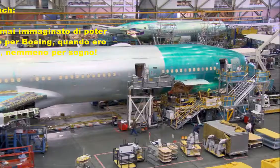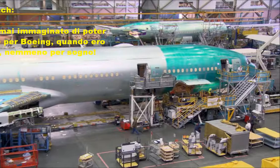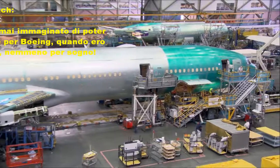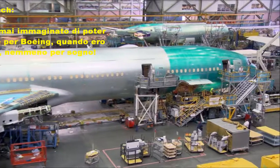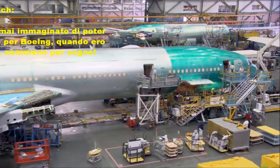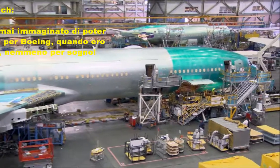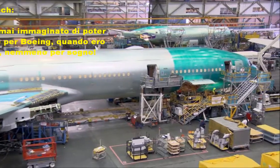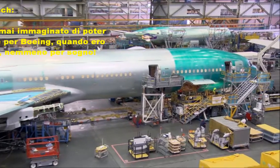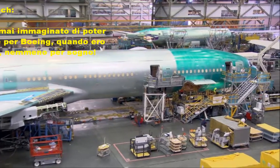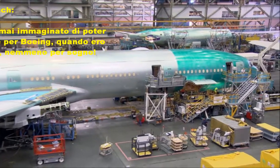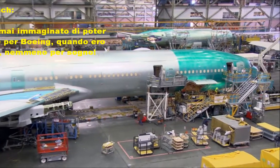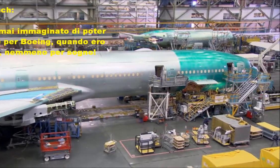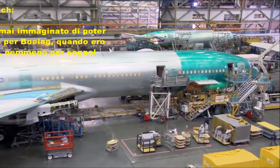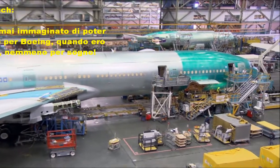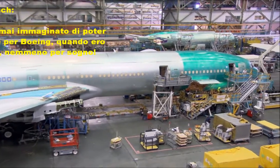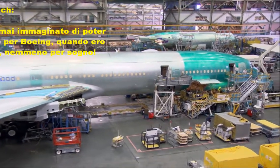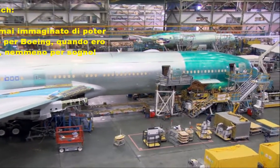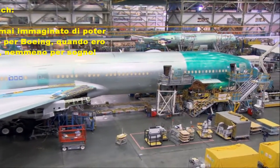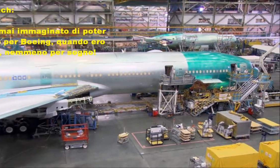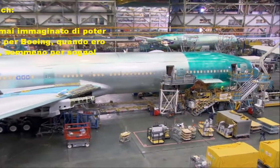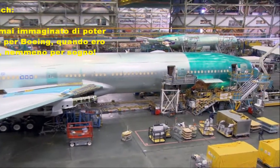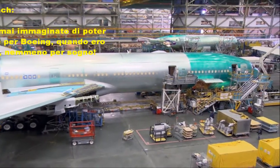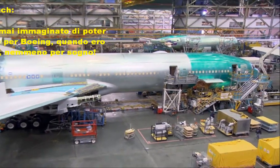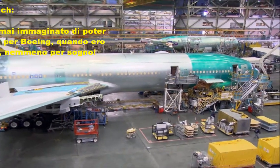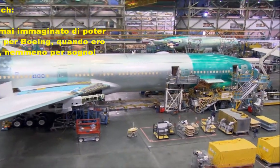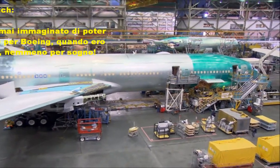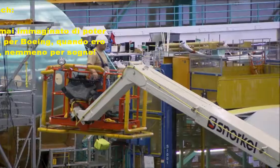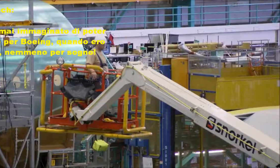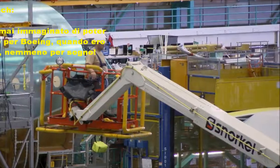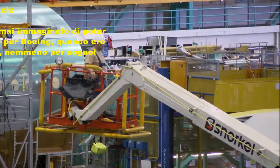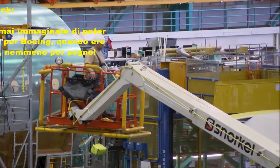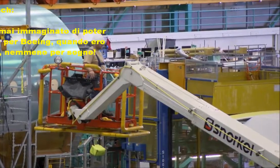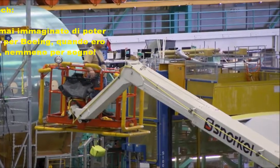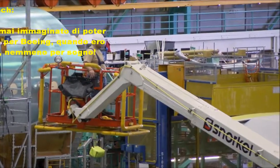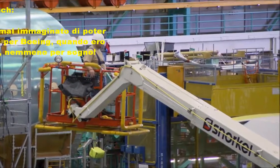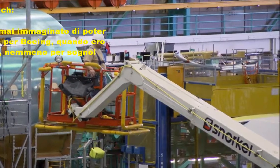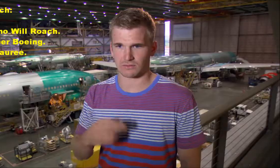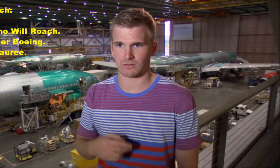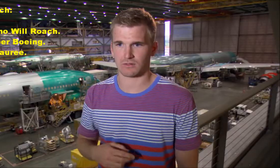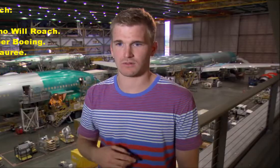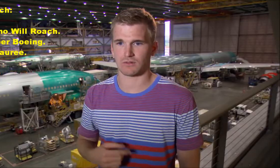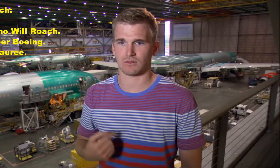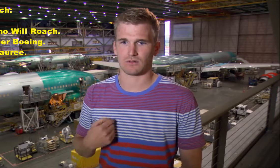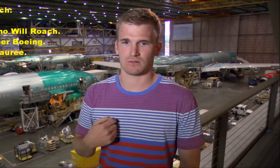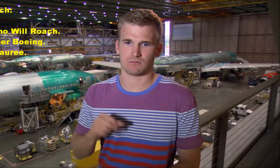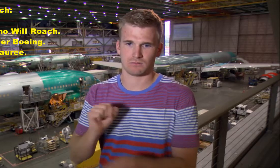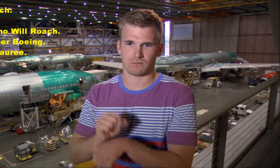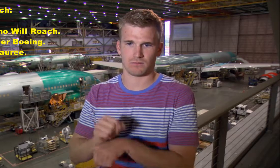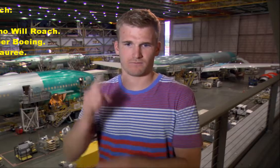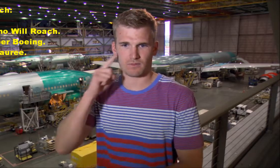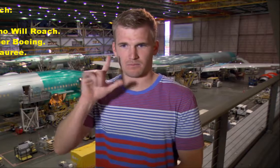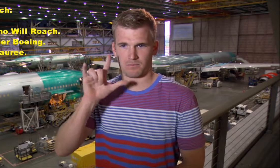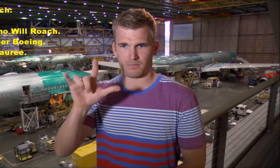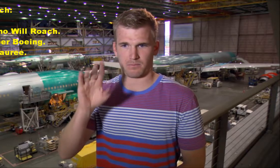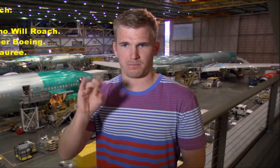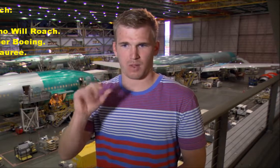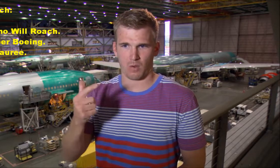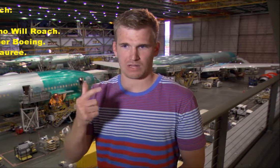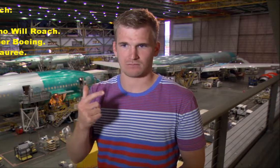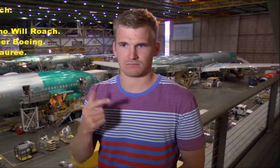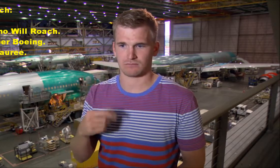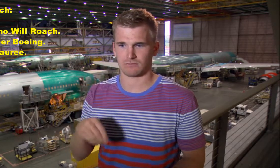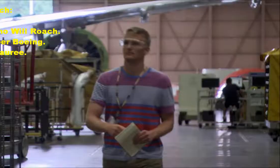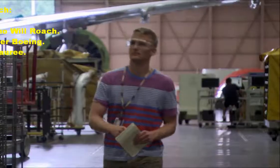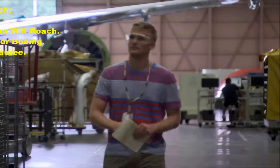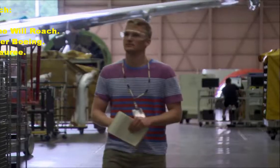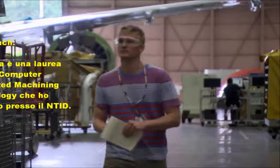I never pictured myself being here, working for Boeing whenever I was young. No way. My name is Will Roach. I work